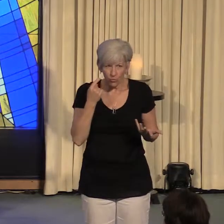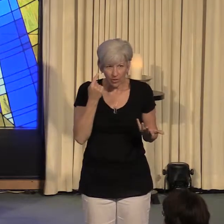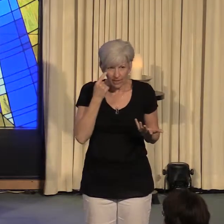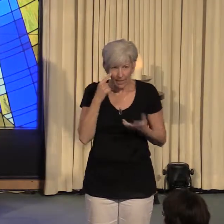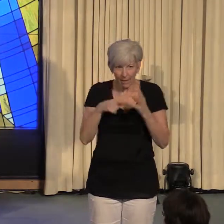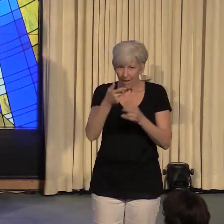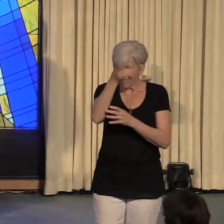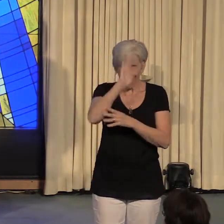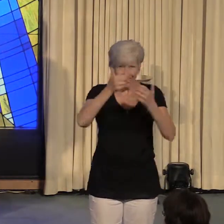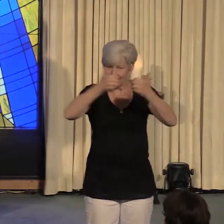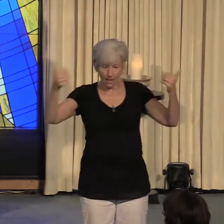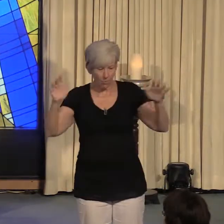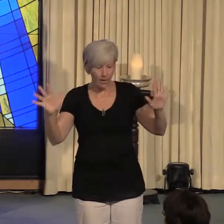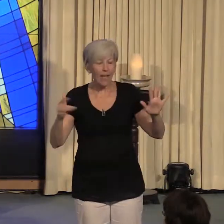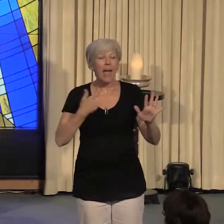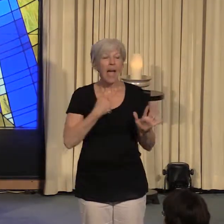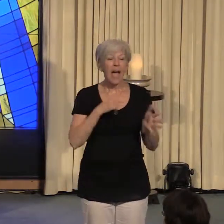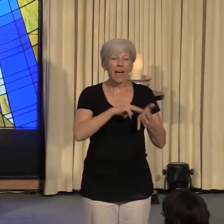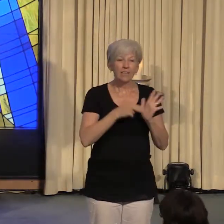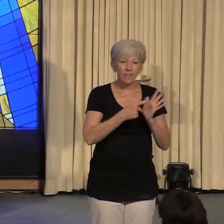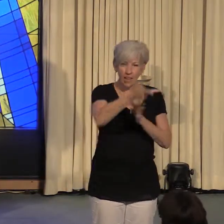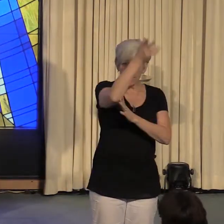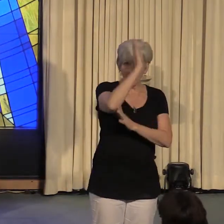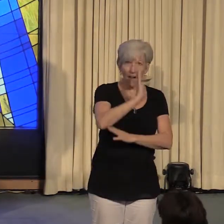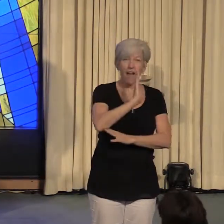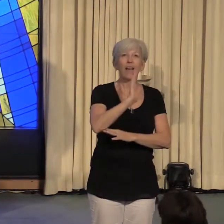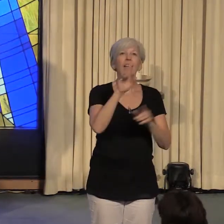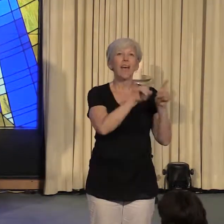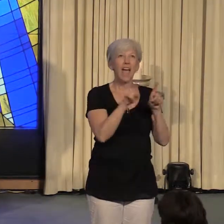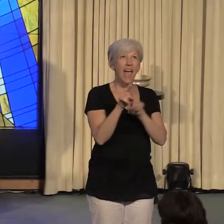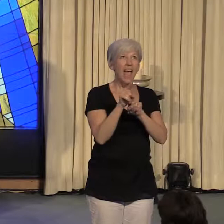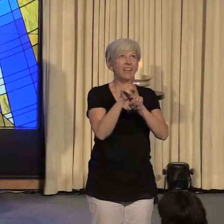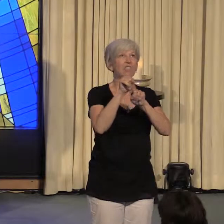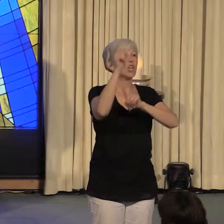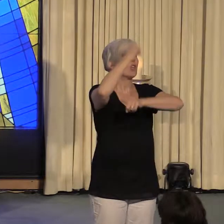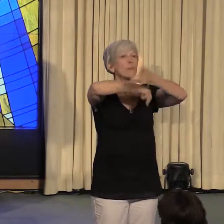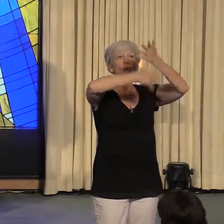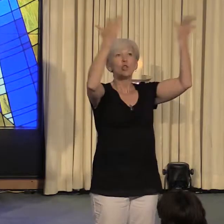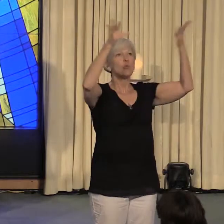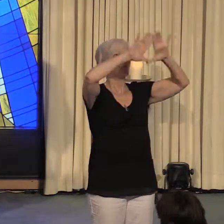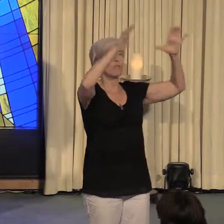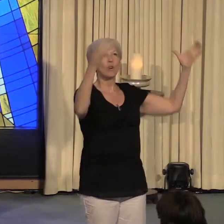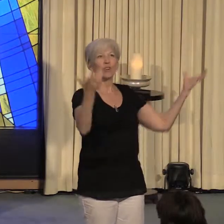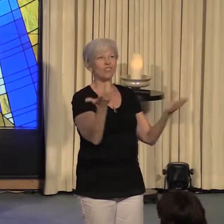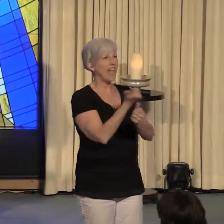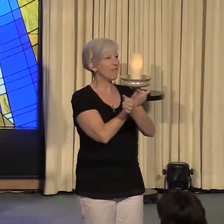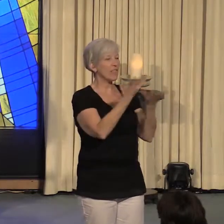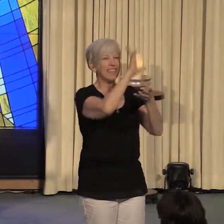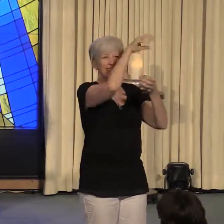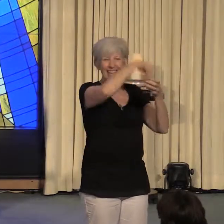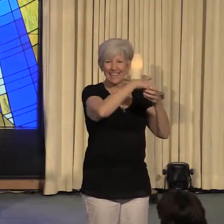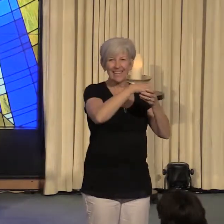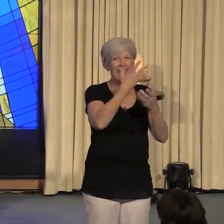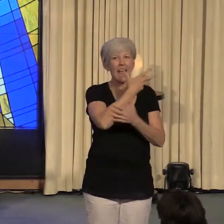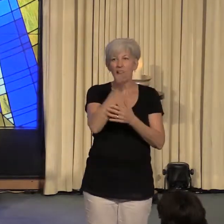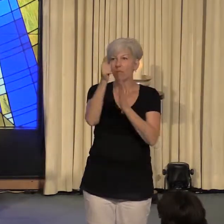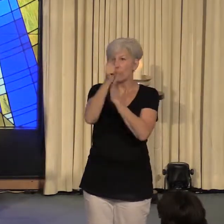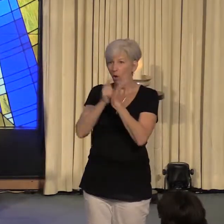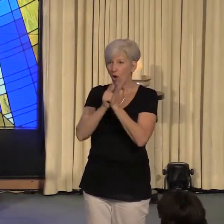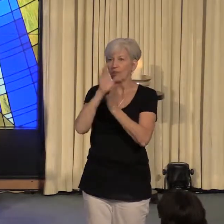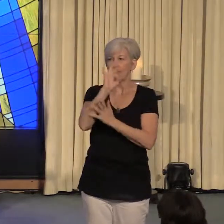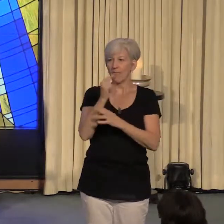define God as the universe, everything in it, all that lies behind it, and the laws by which it